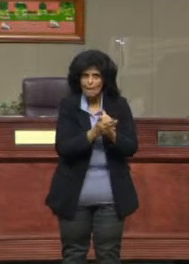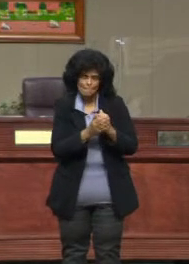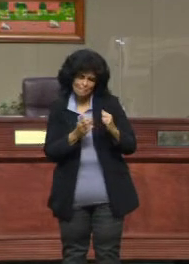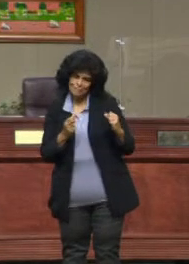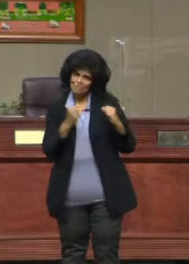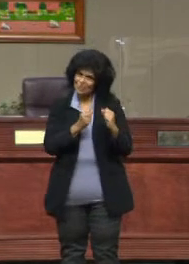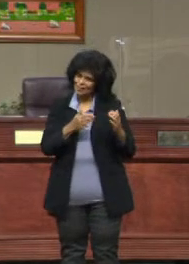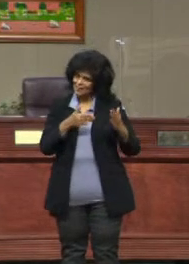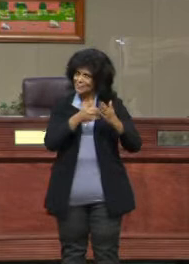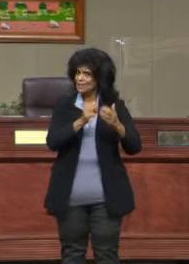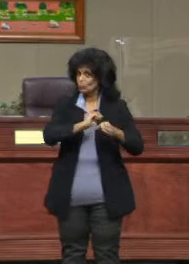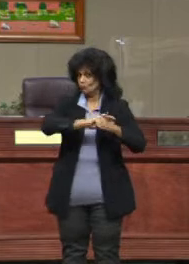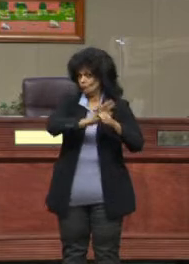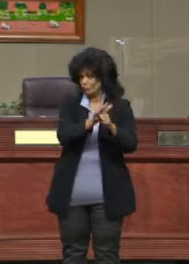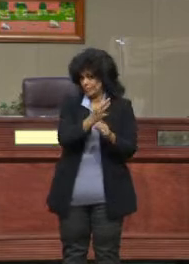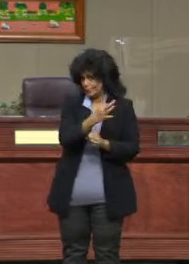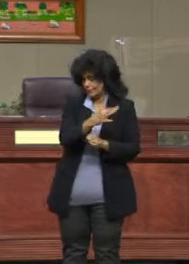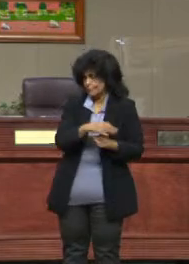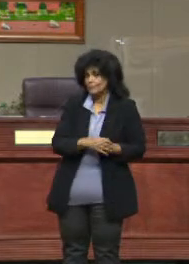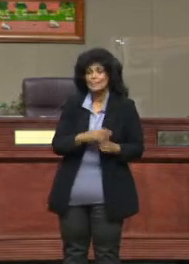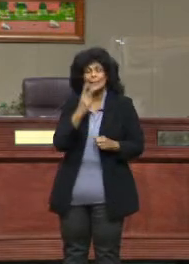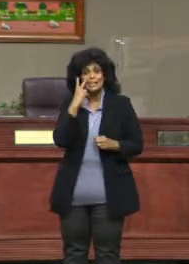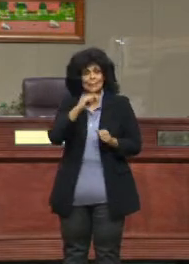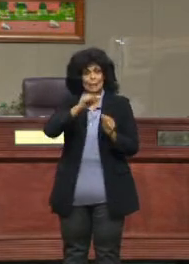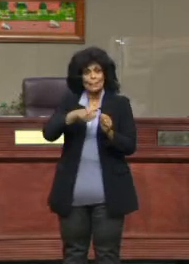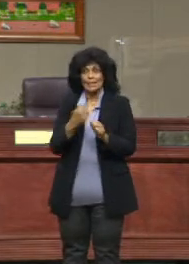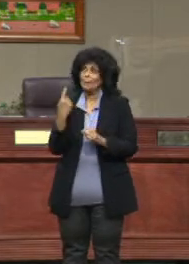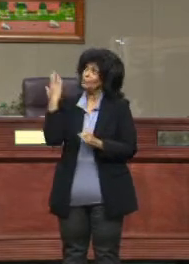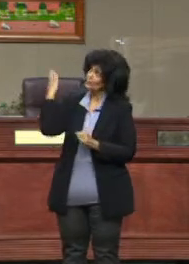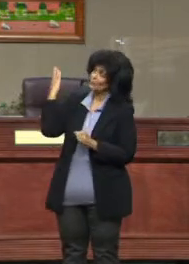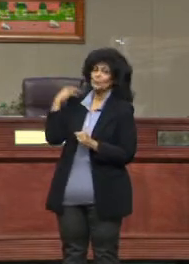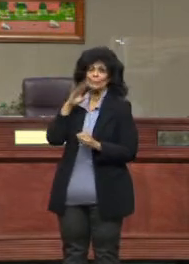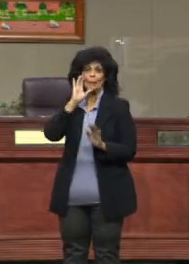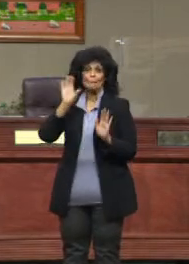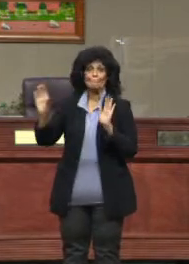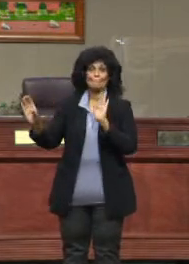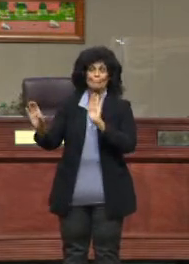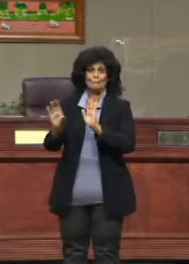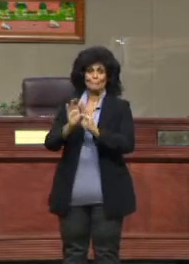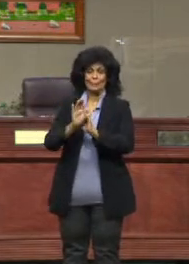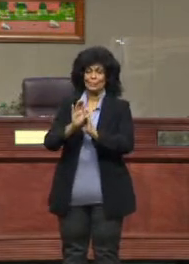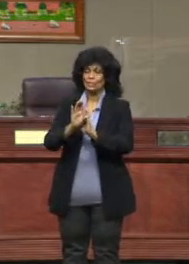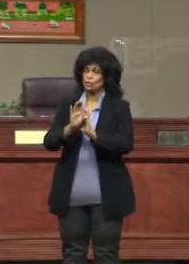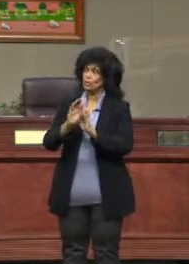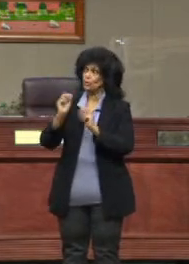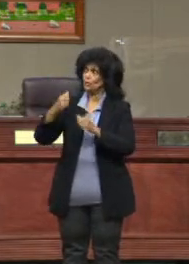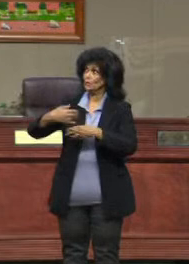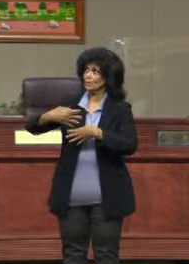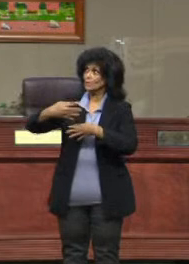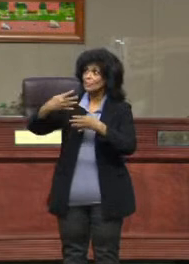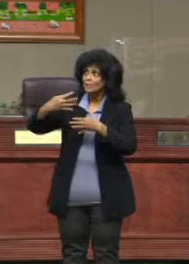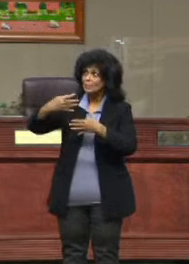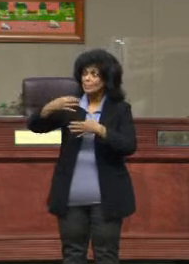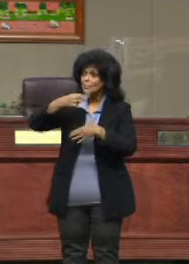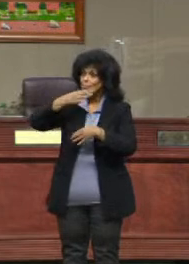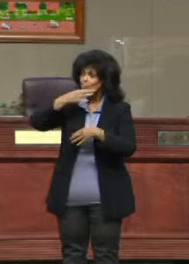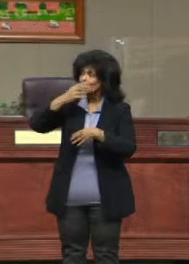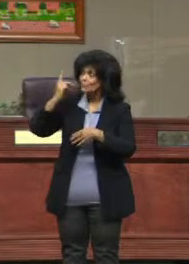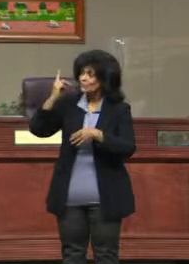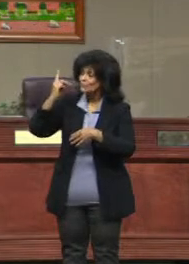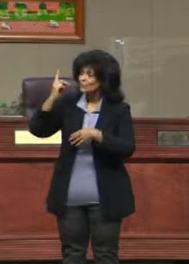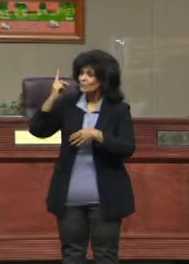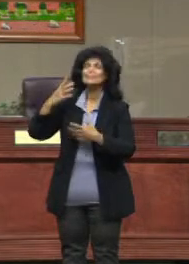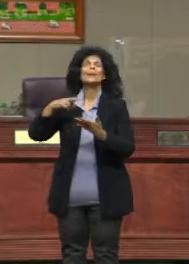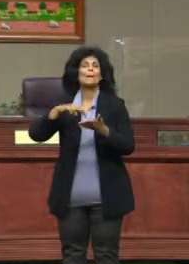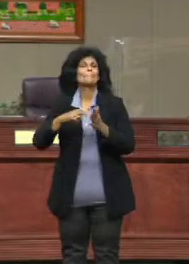you can see, I think the picture behind me will come up shortly. But there are still plenty